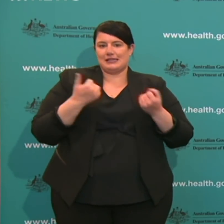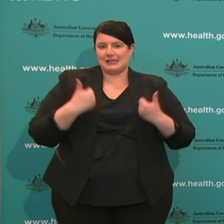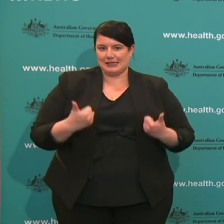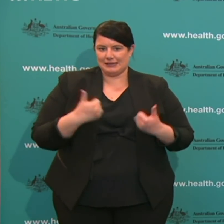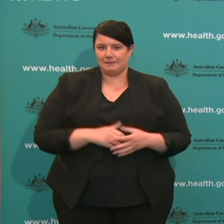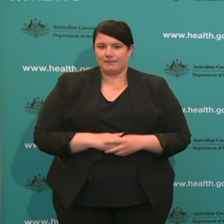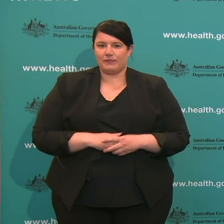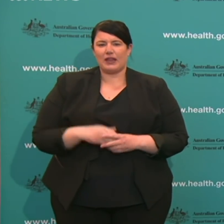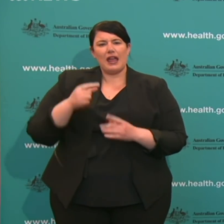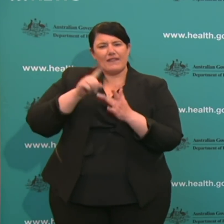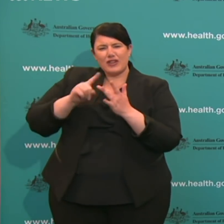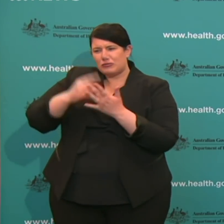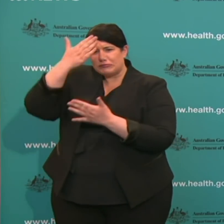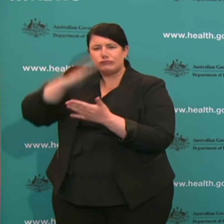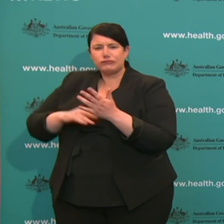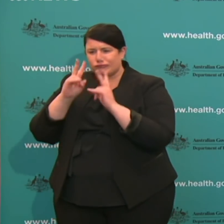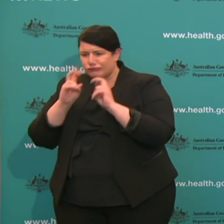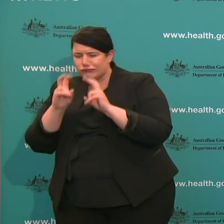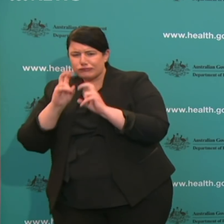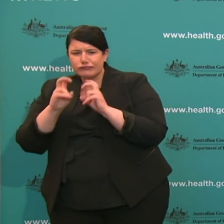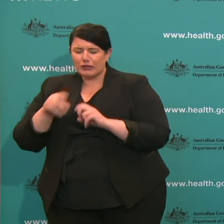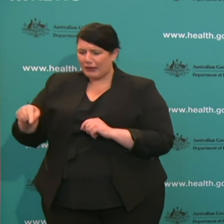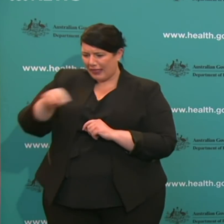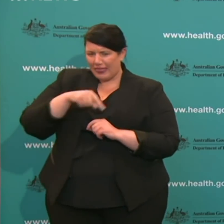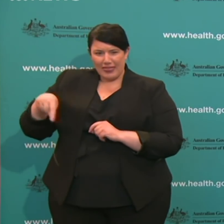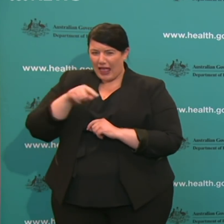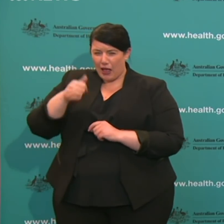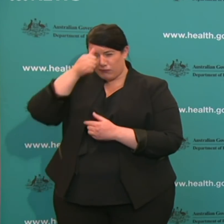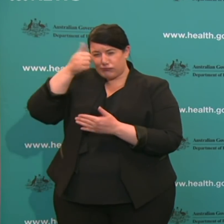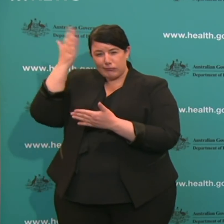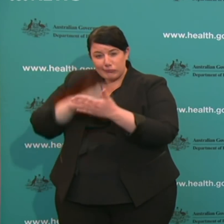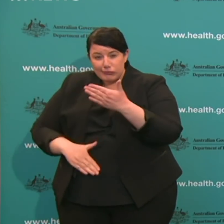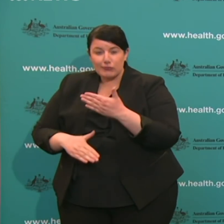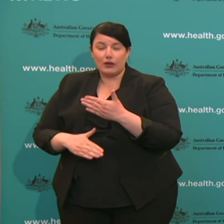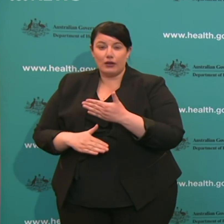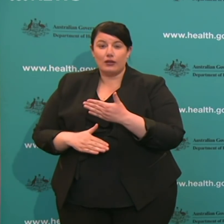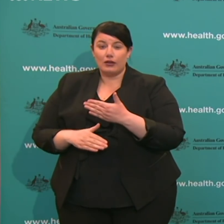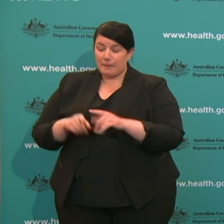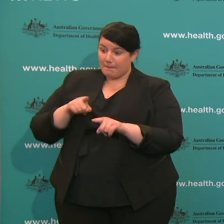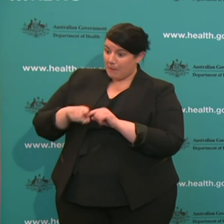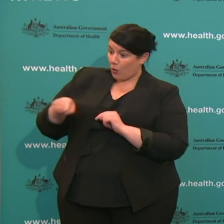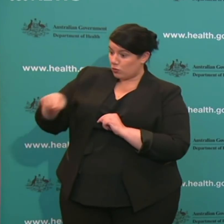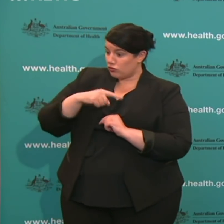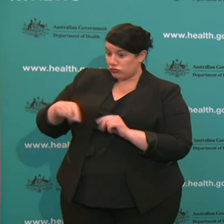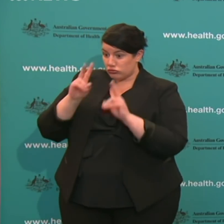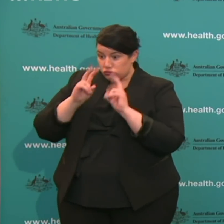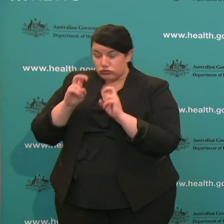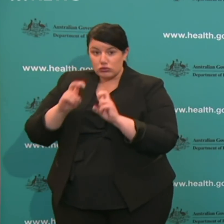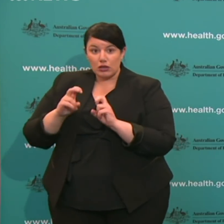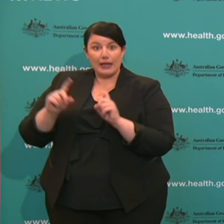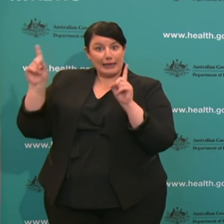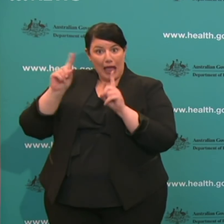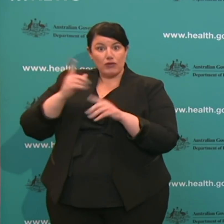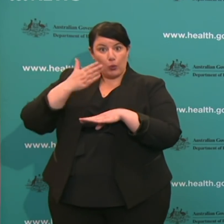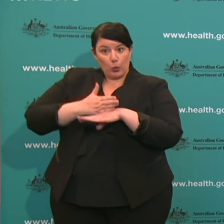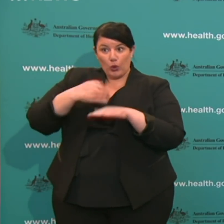control expert group, who are the leading infection control practitioners, the vast majority of whom are current practitioners